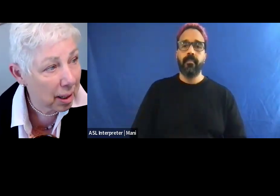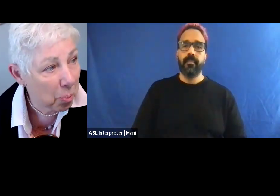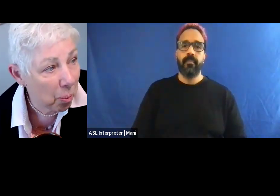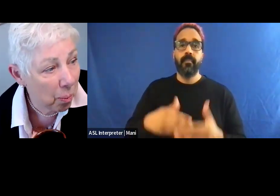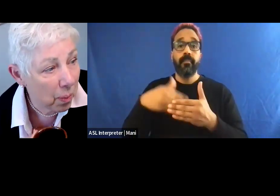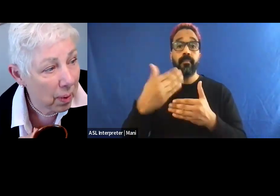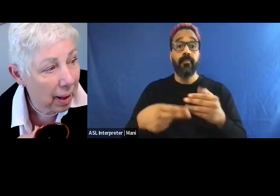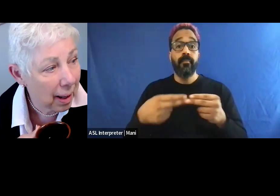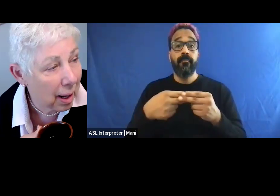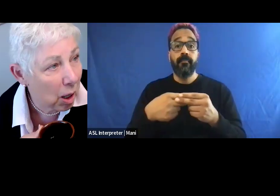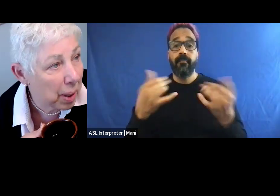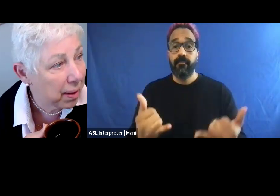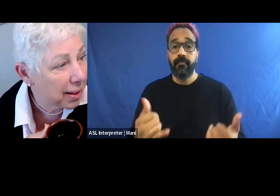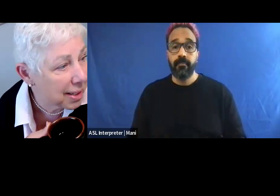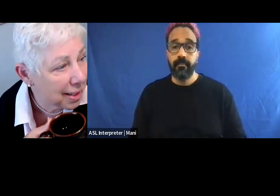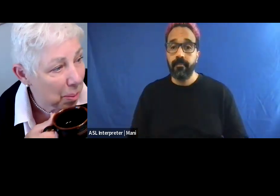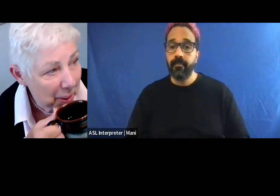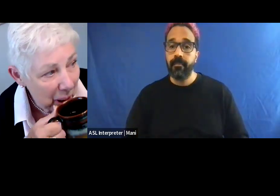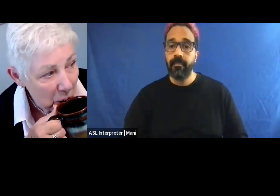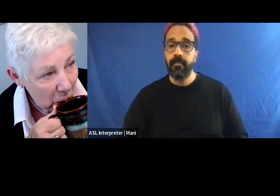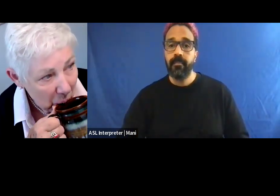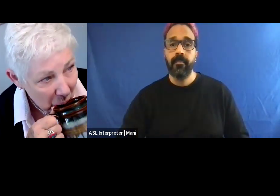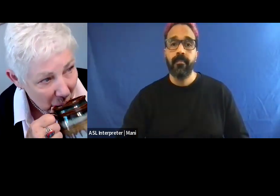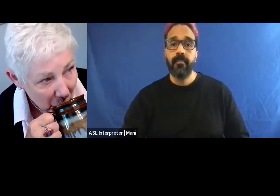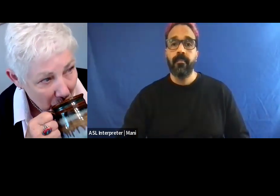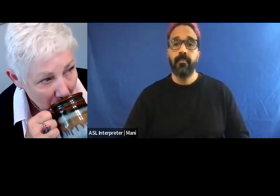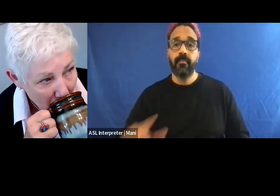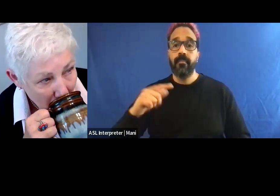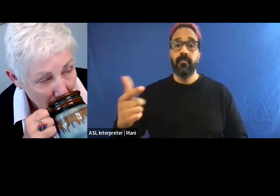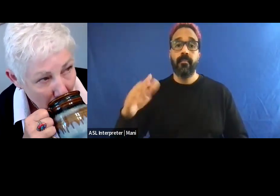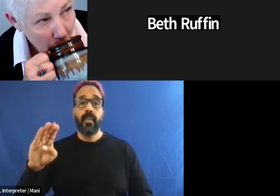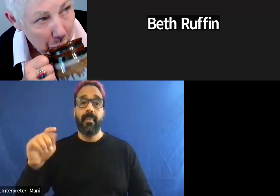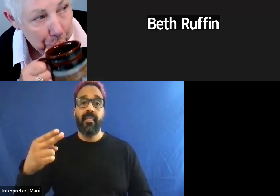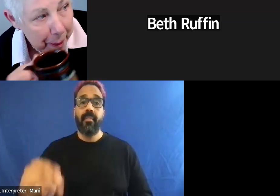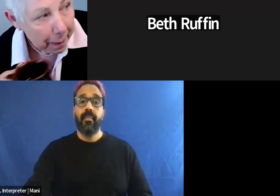what Beth has to say about that.